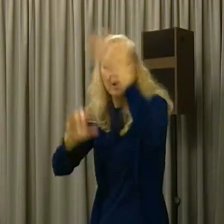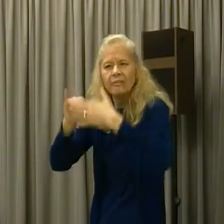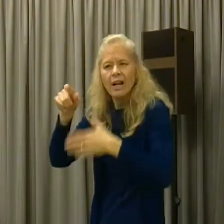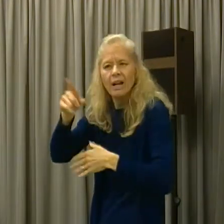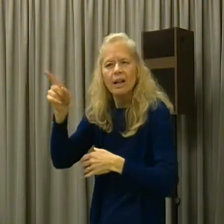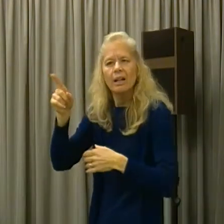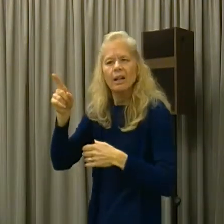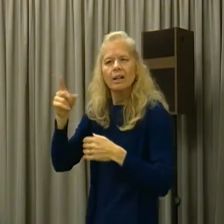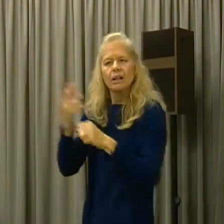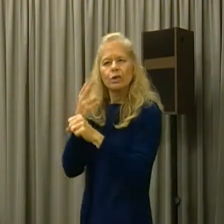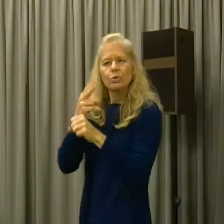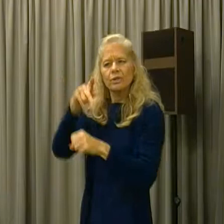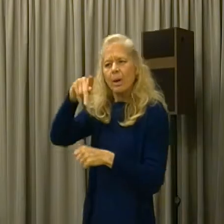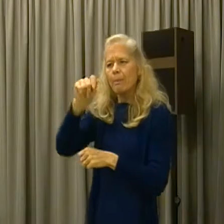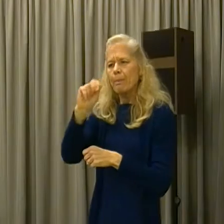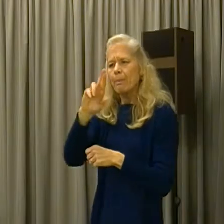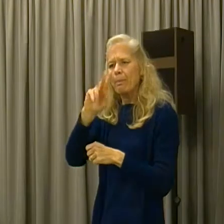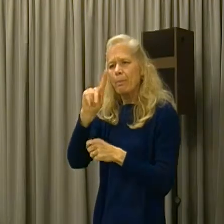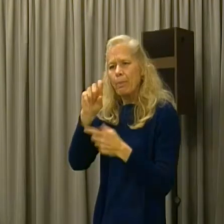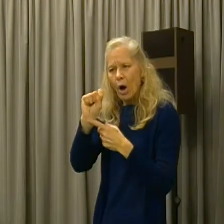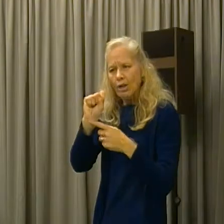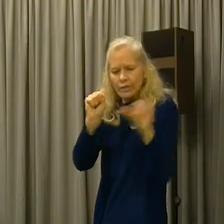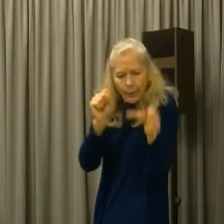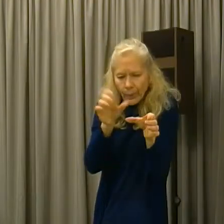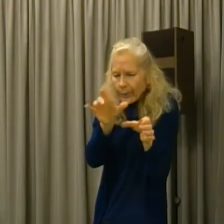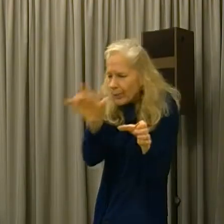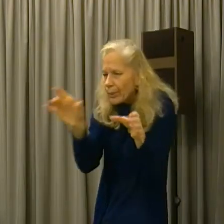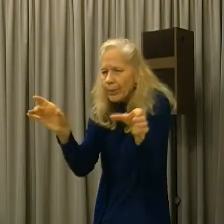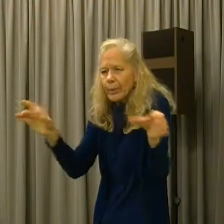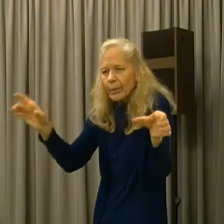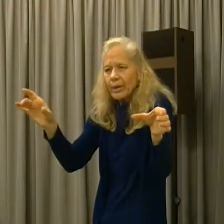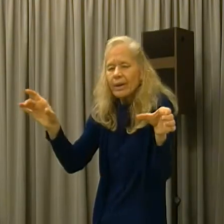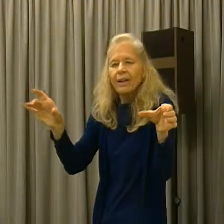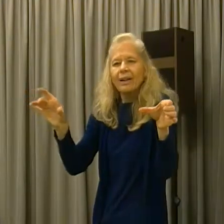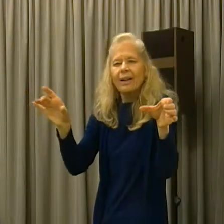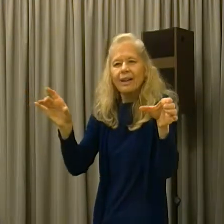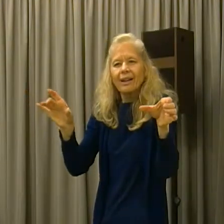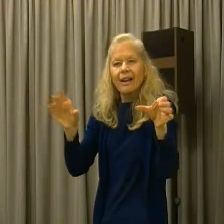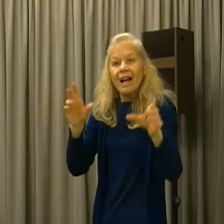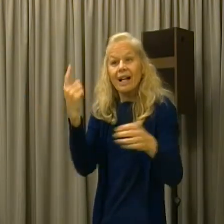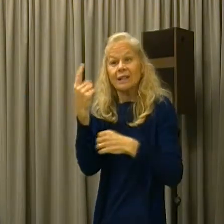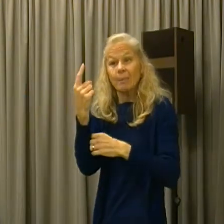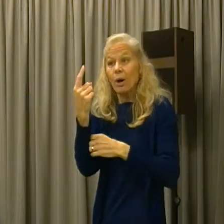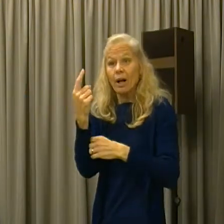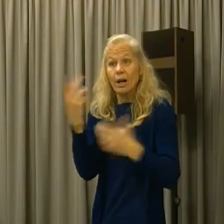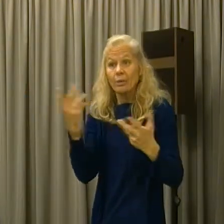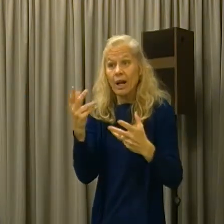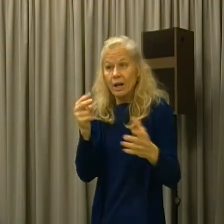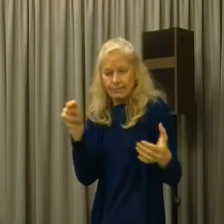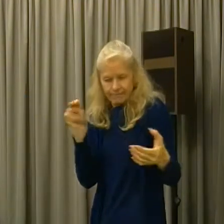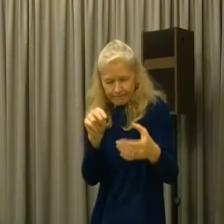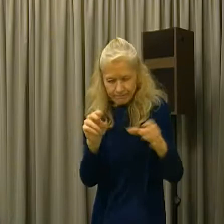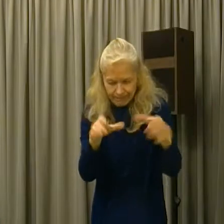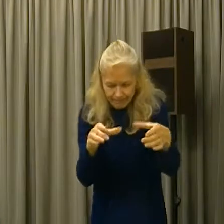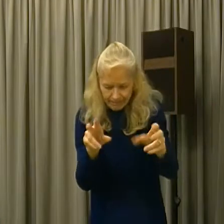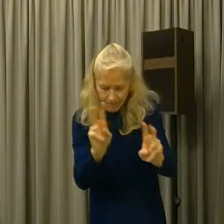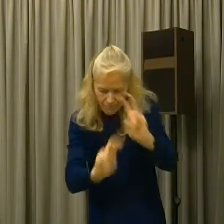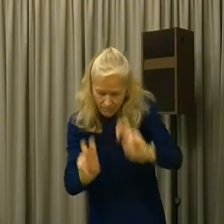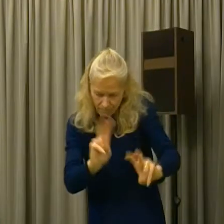these machines, and all of their tolerances and all those things have to be able to make the part right. And by the way,